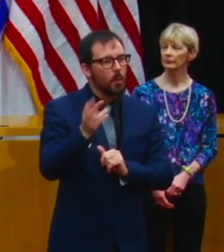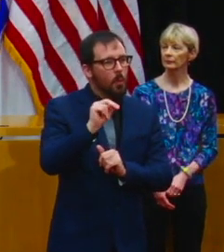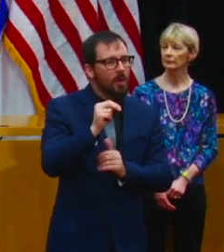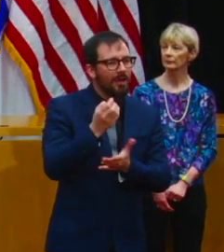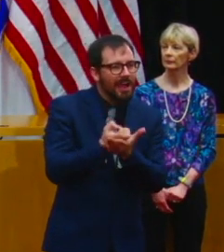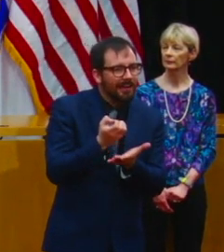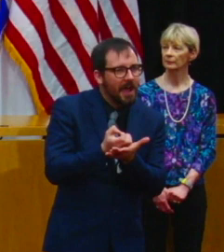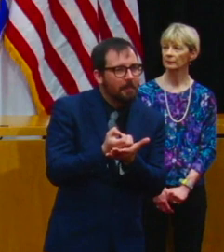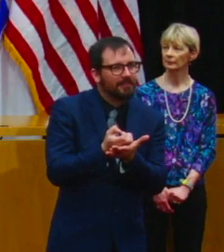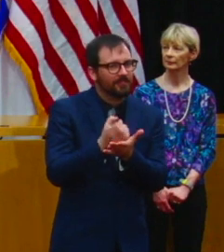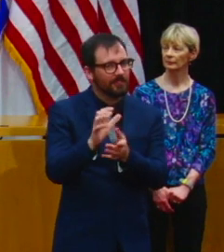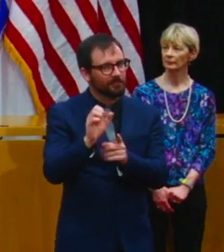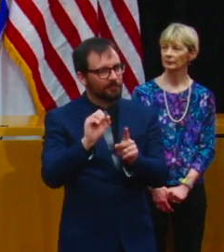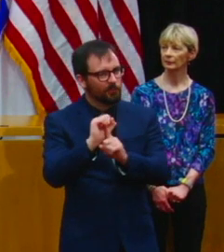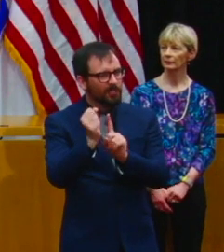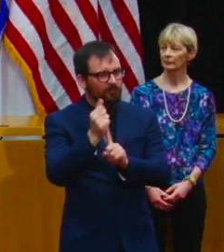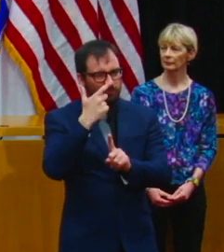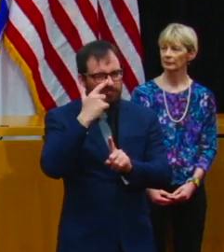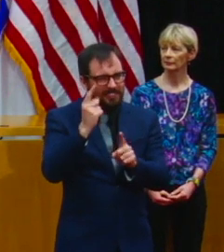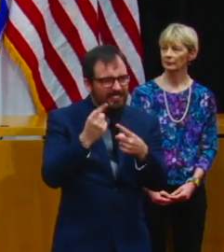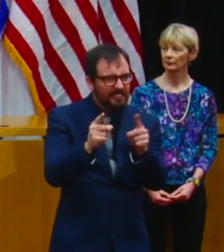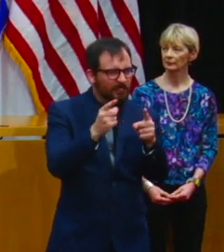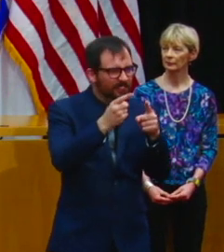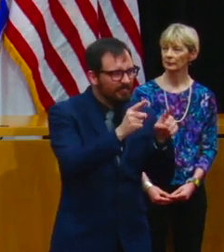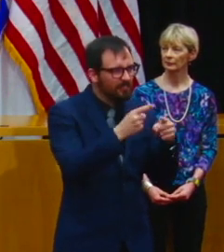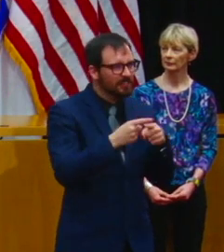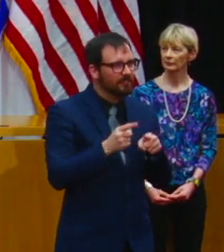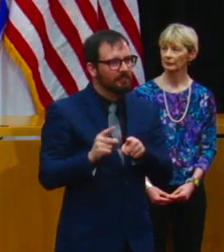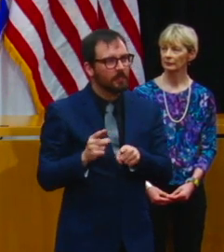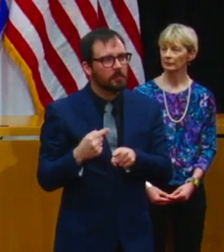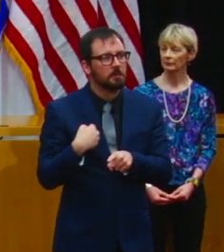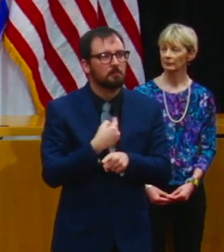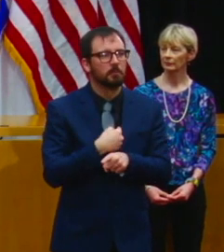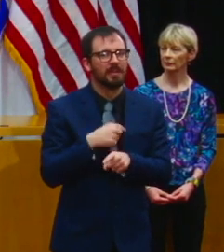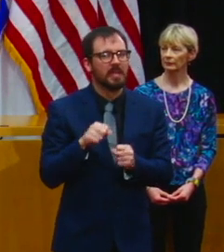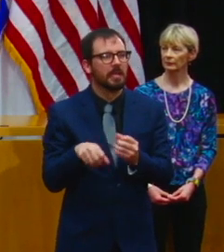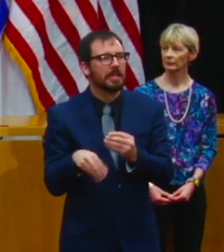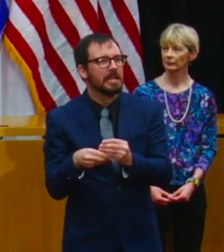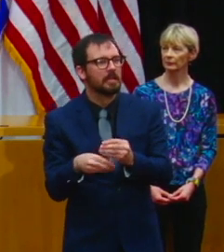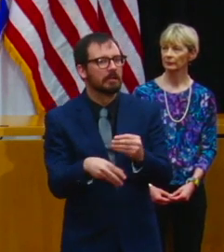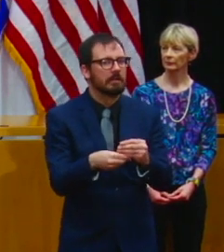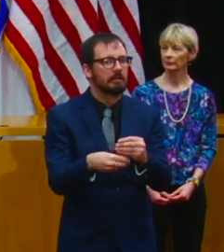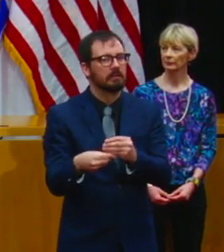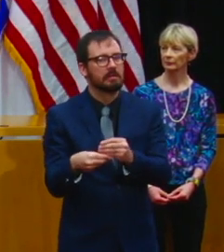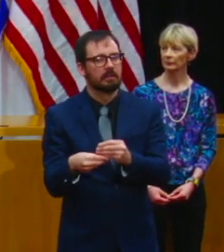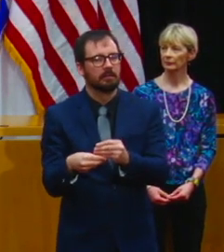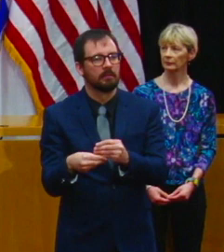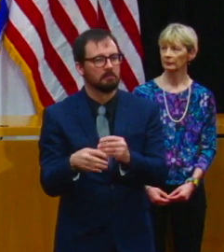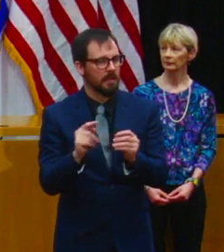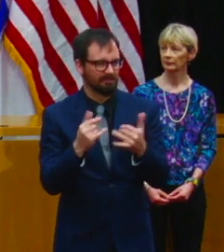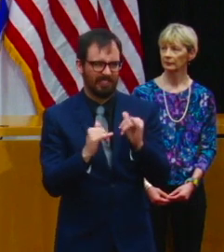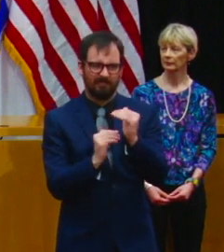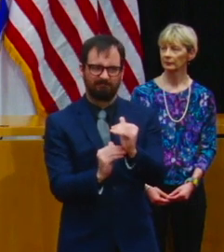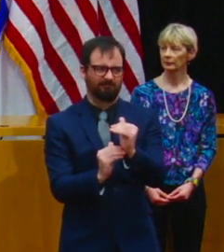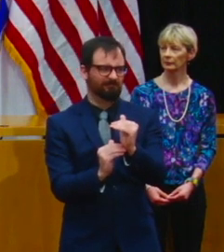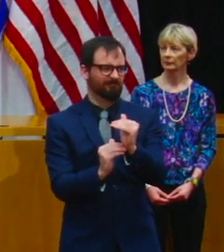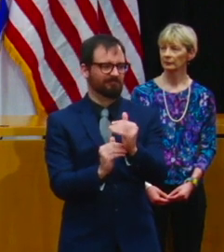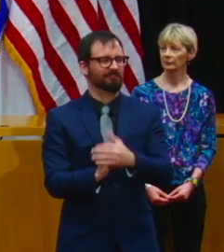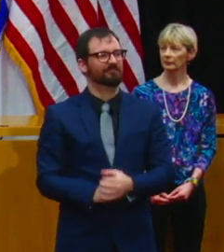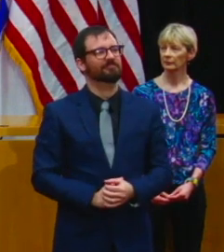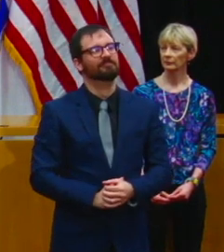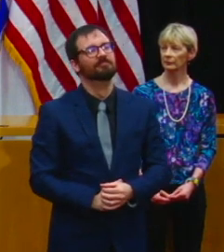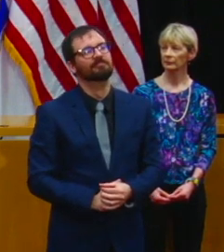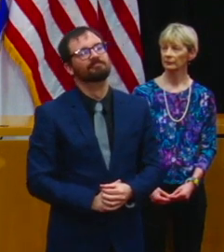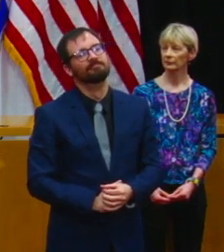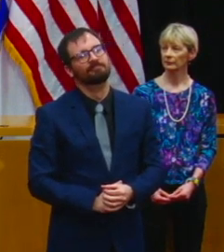federal essential business list. But on the orders themselves that are being issued, especially with respect to the stay-at-home